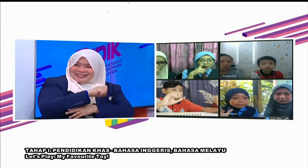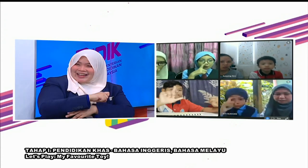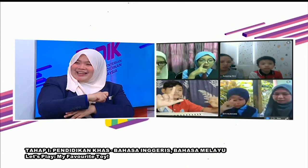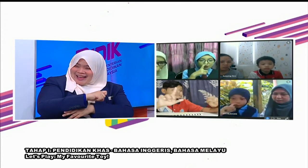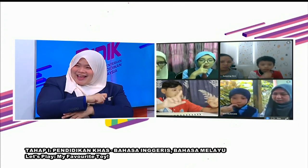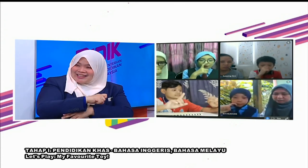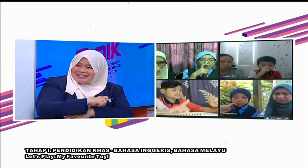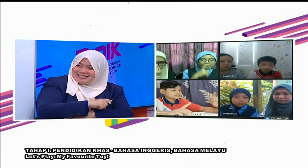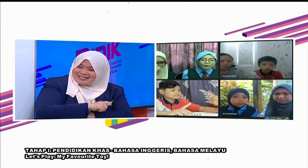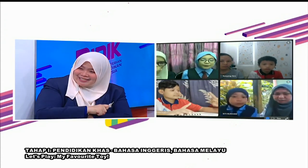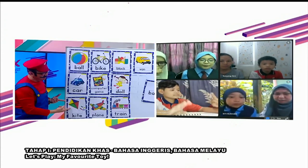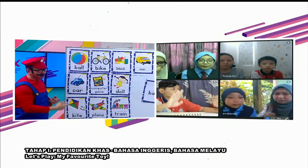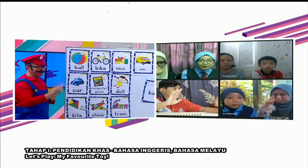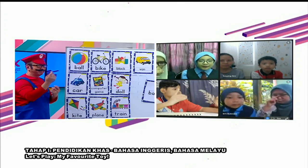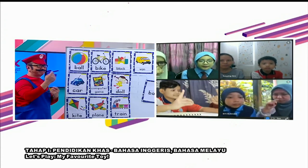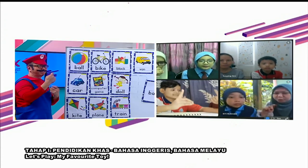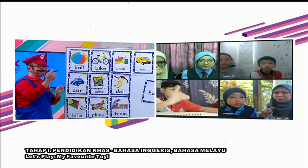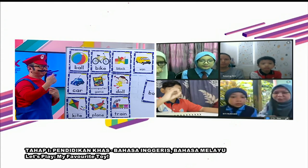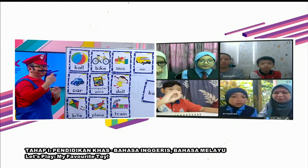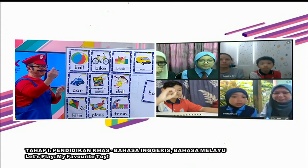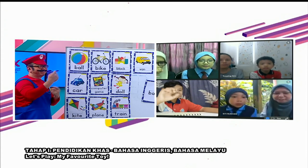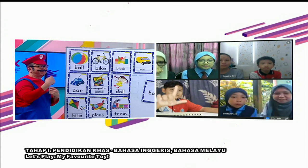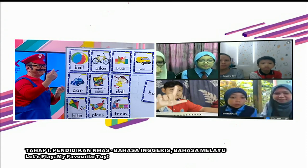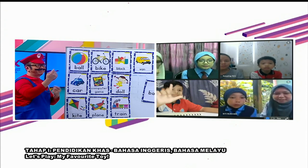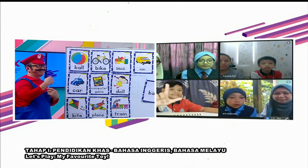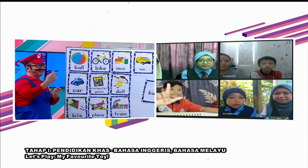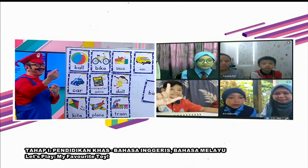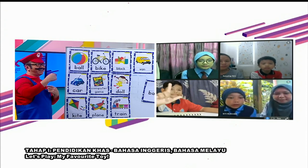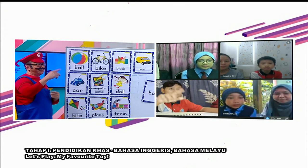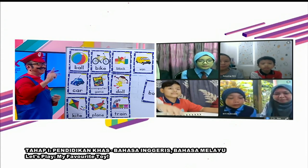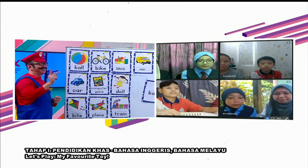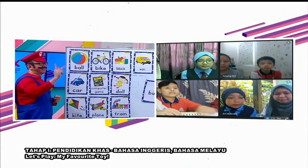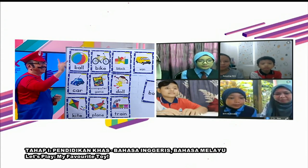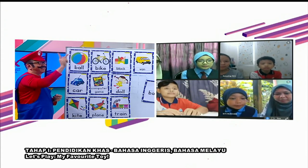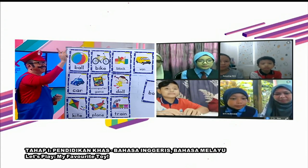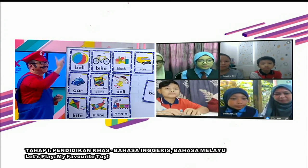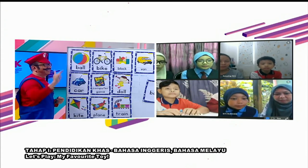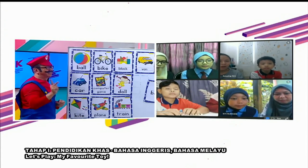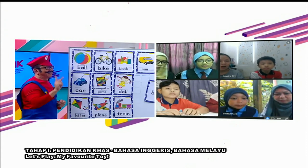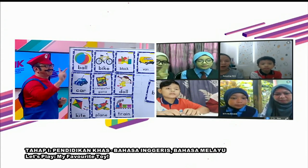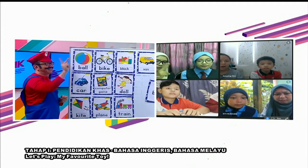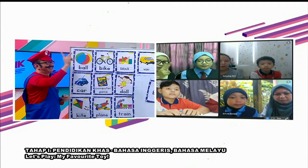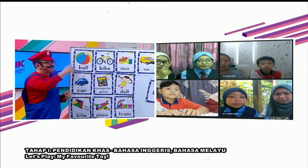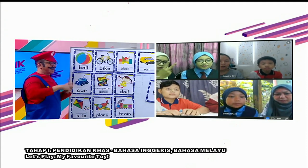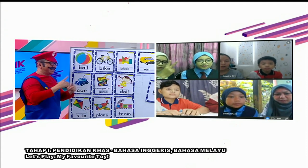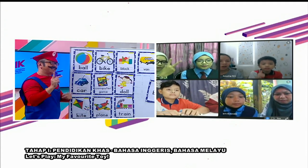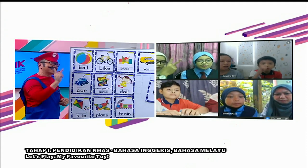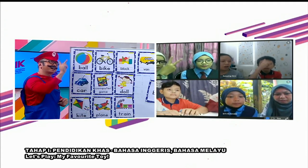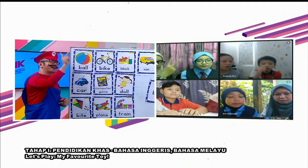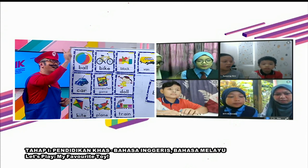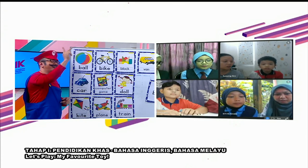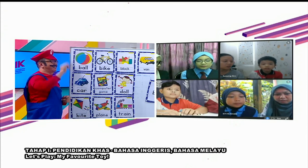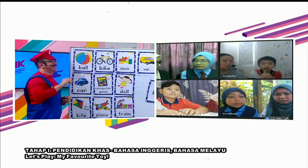Doll. Ah, yes. This one. Oh. Kite. Oh, this? Yeah. Okay. Kite. The signing